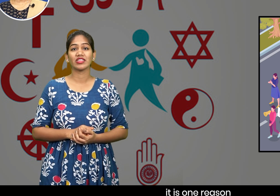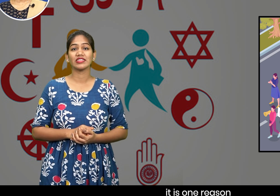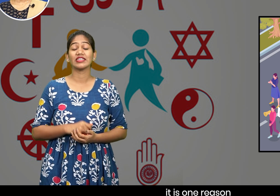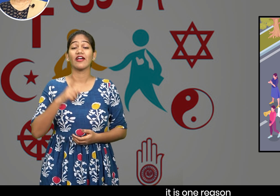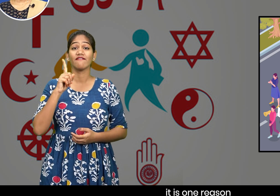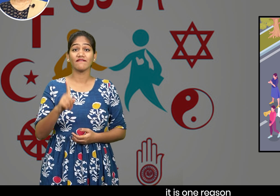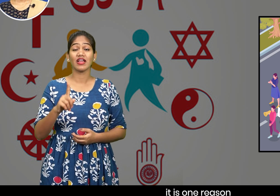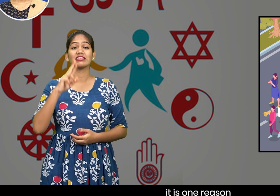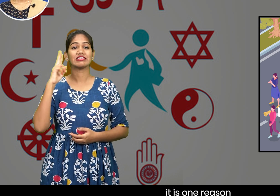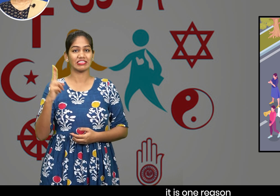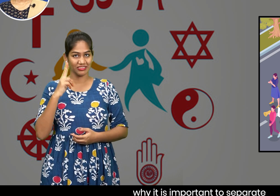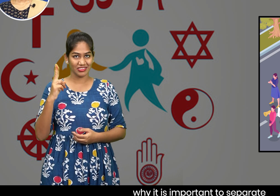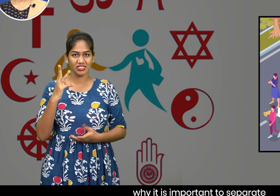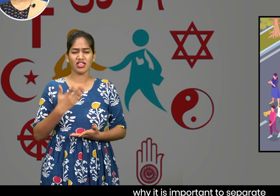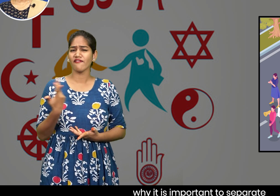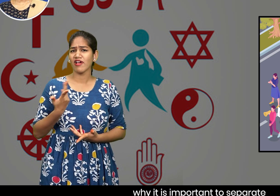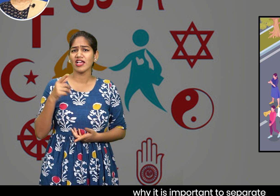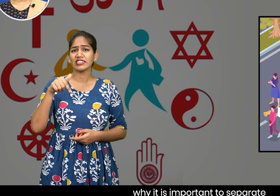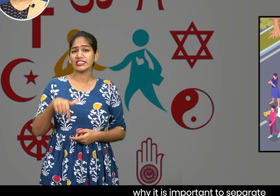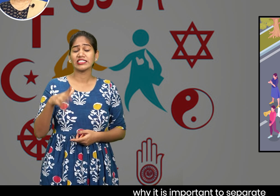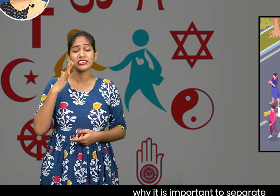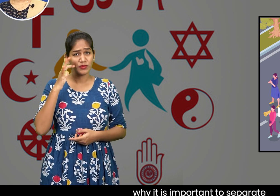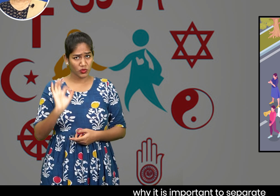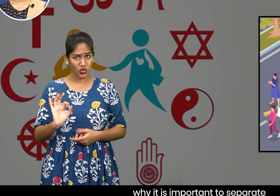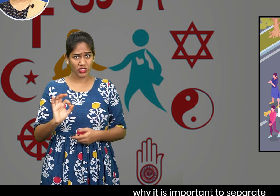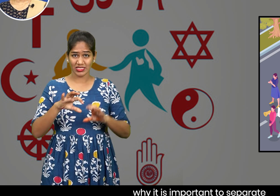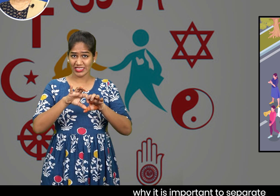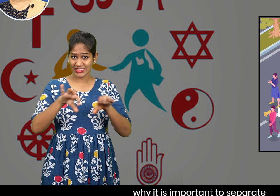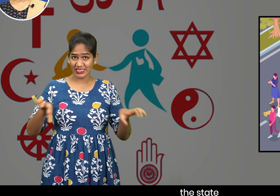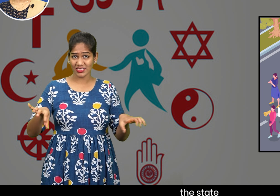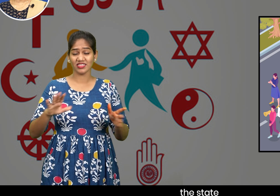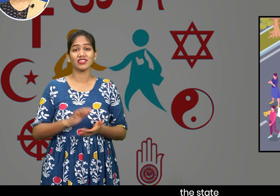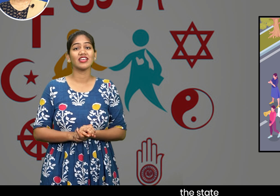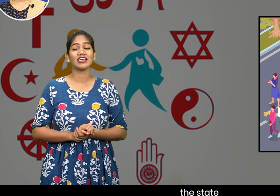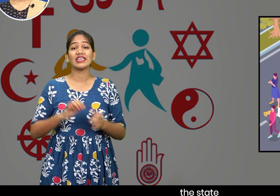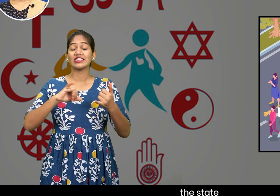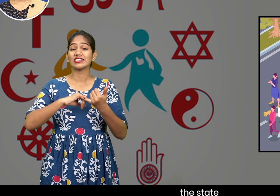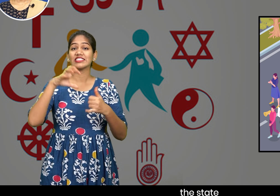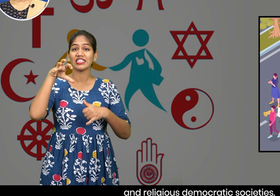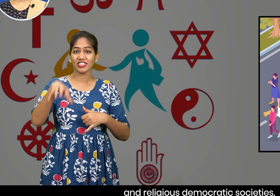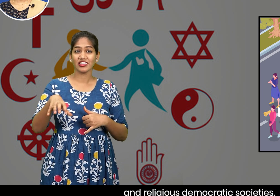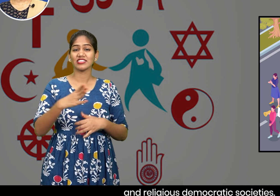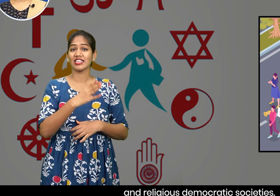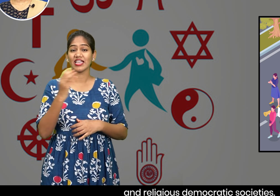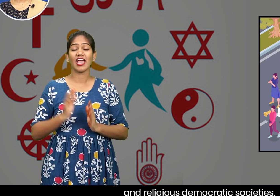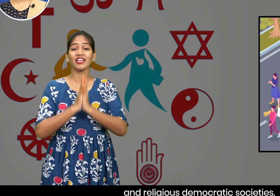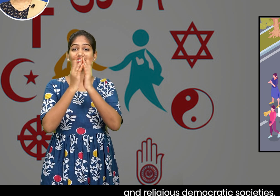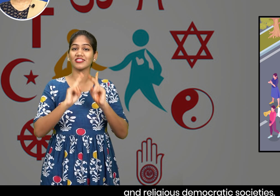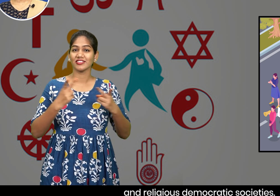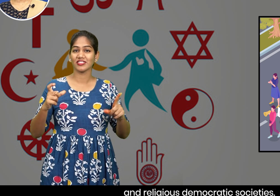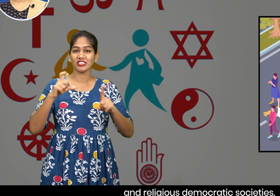is one reason why it is important to separate the state and